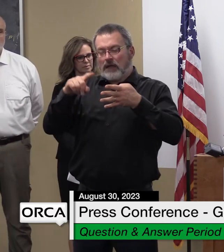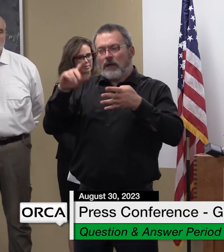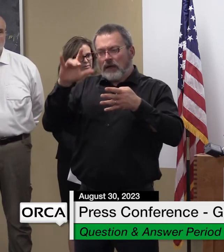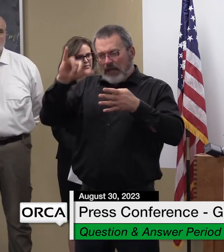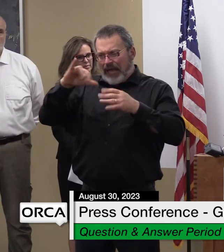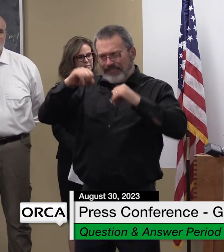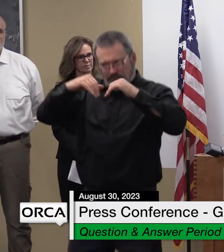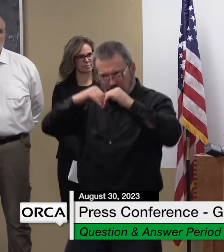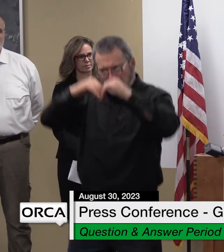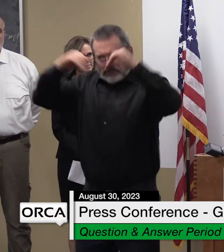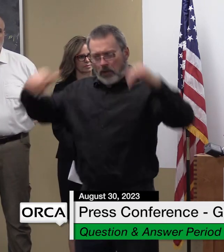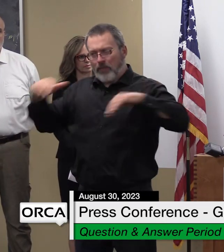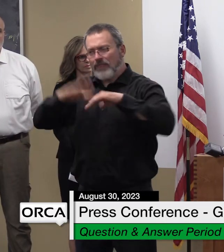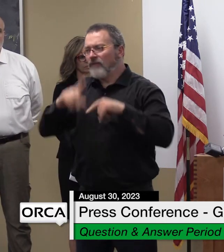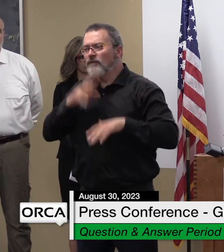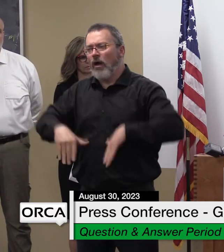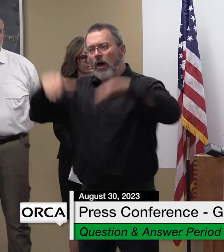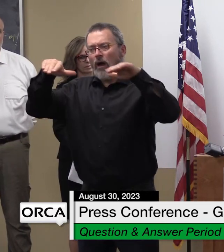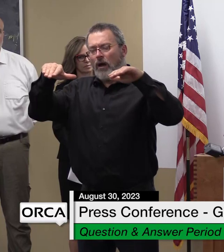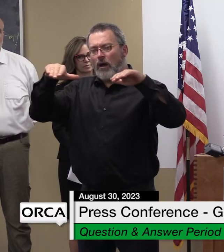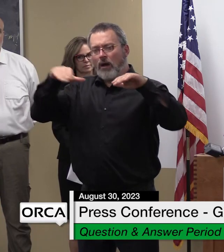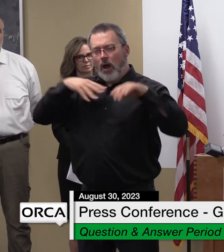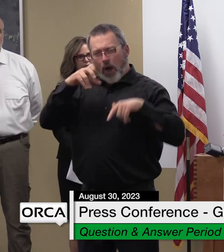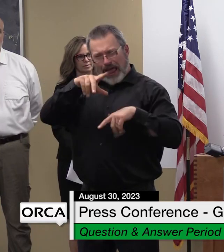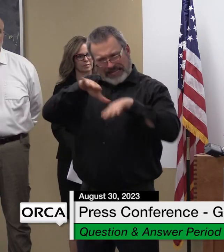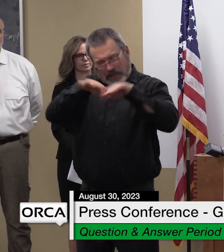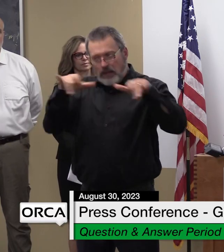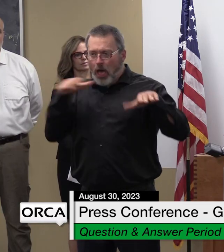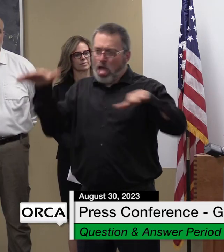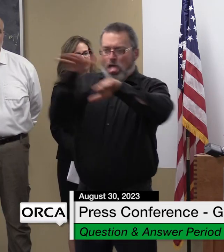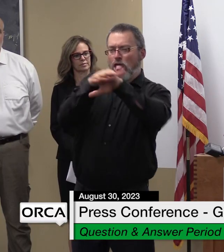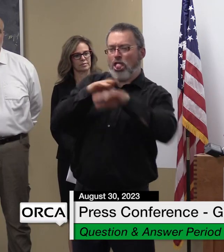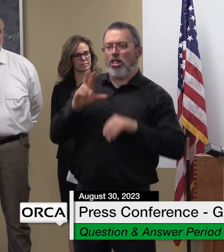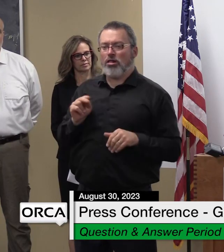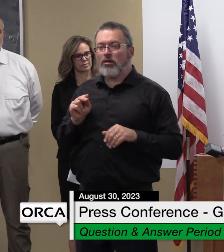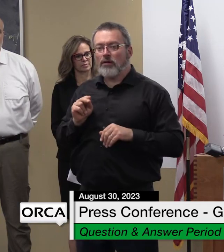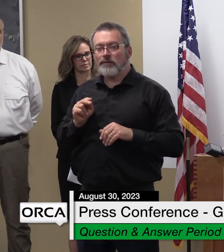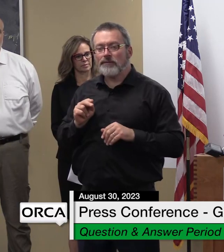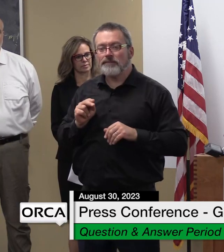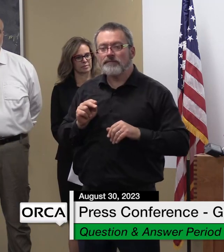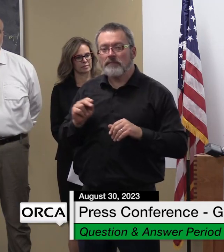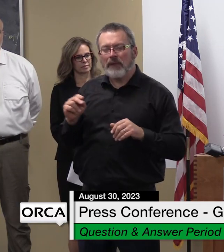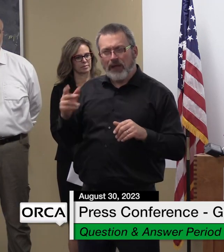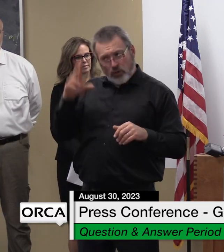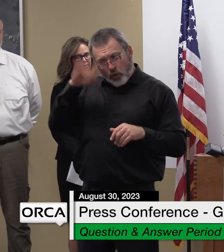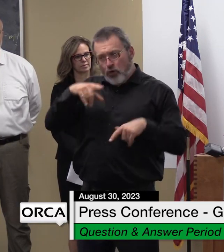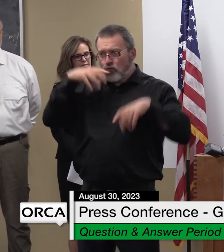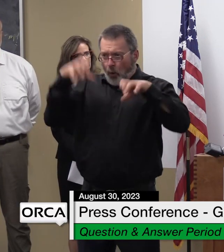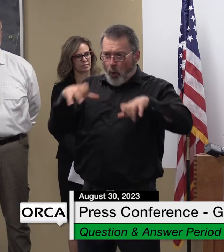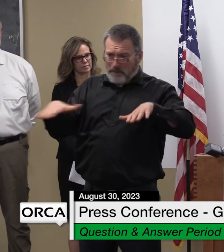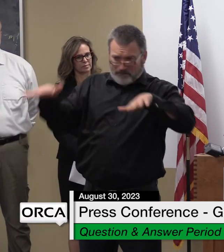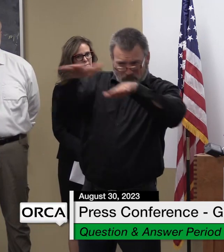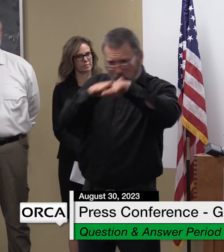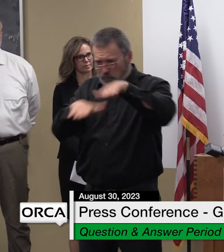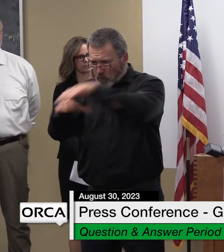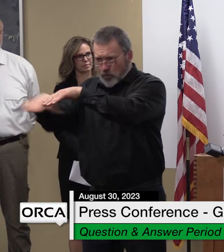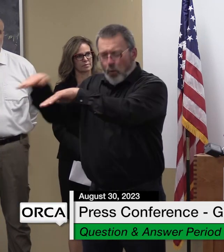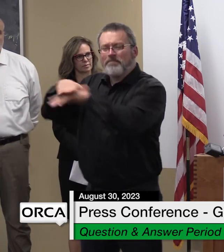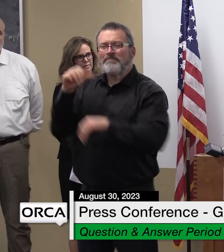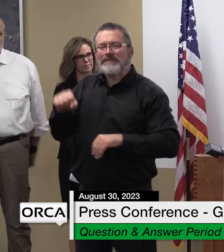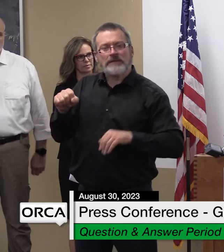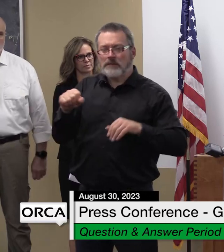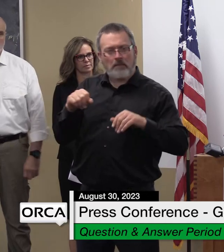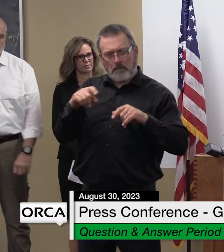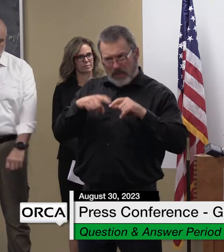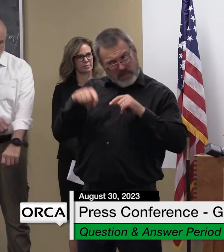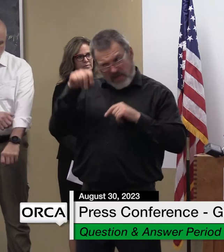to reconsider the incident period, it would, of course, overlap and impact that disaster period determination on FEMA's part. So that is one,